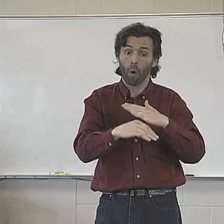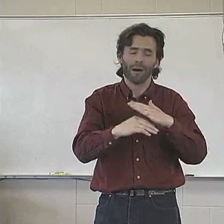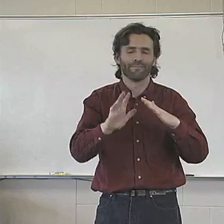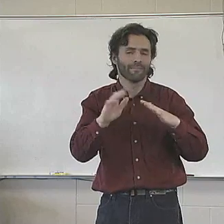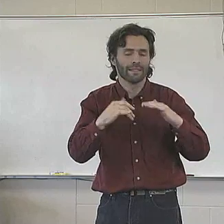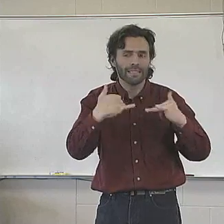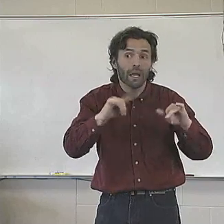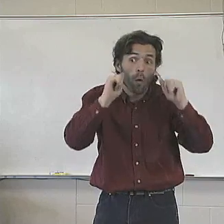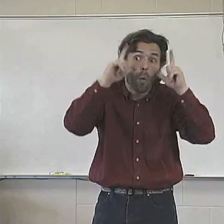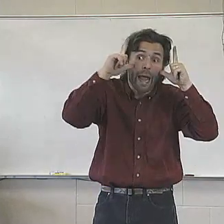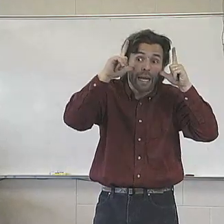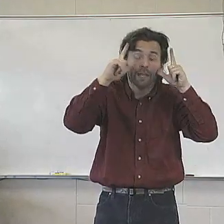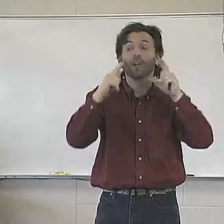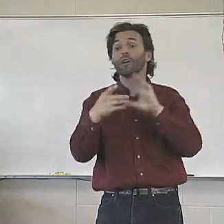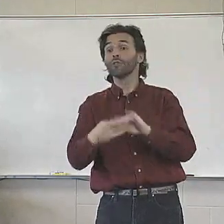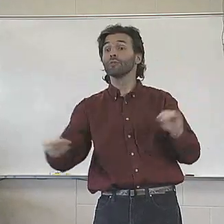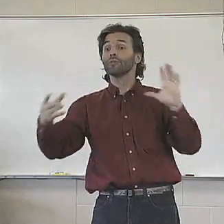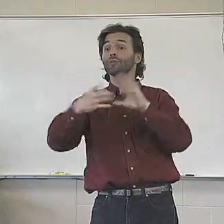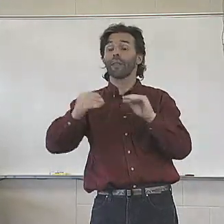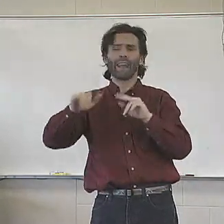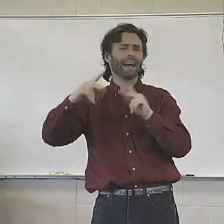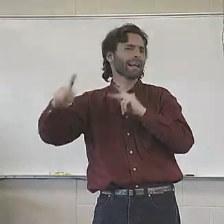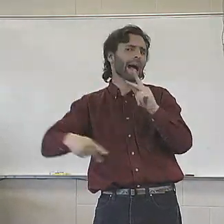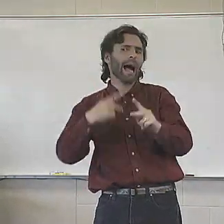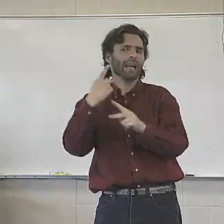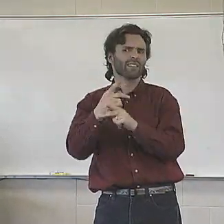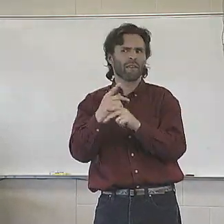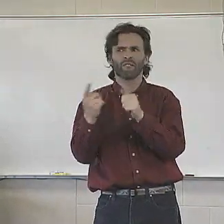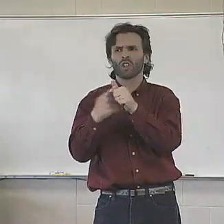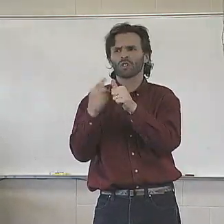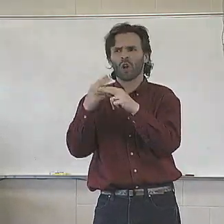were, first of all, a kind of story which were called a cumulative.